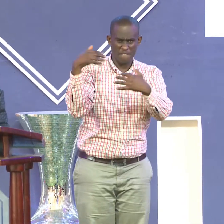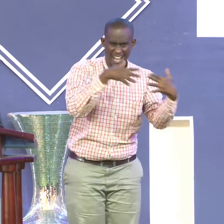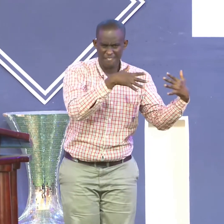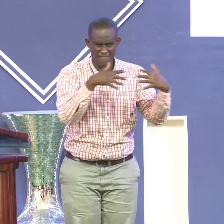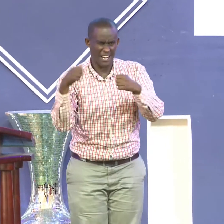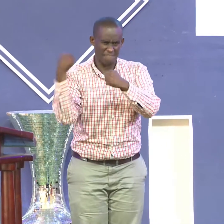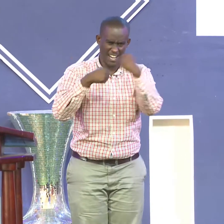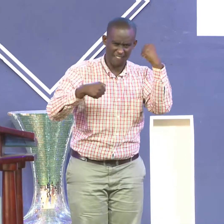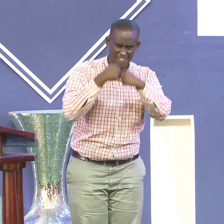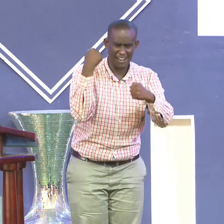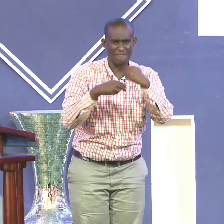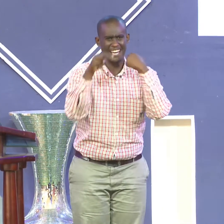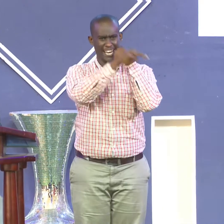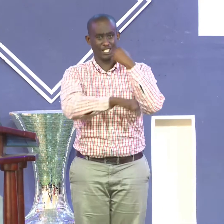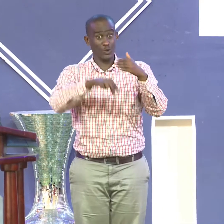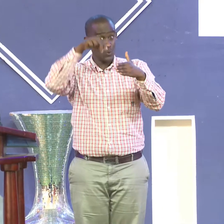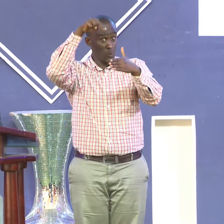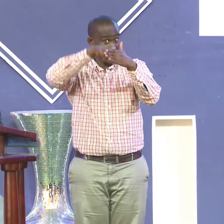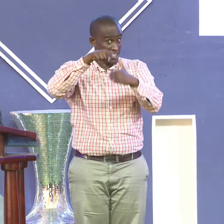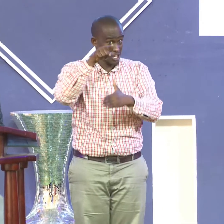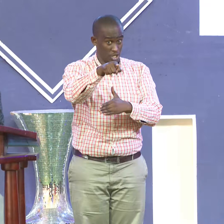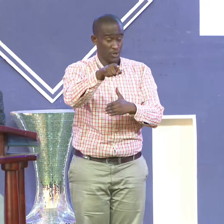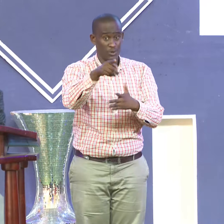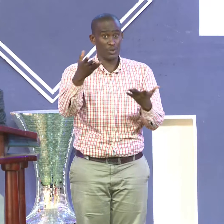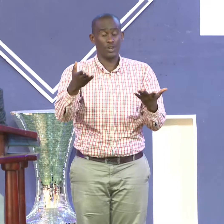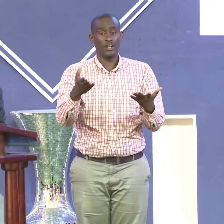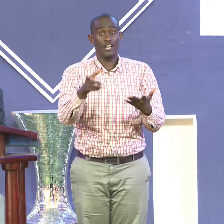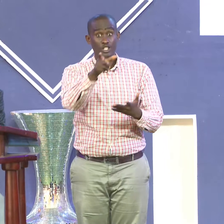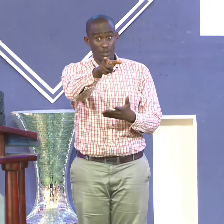you. But remember, these nations are mightier than you.